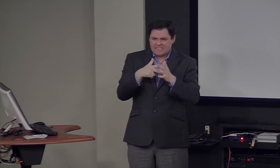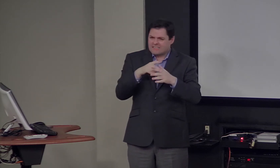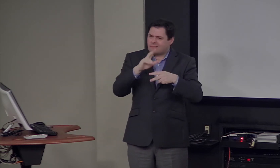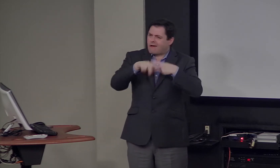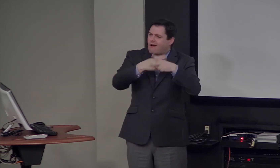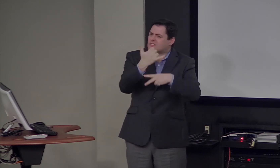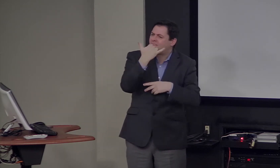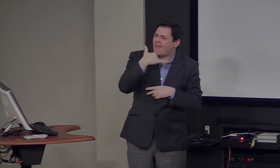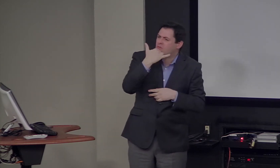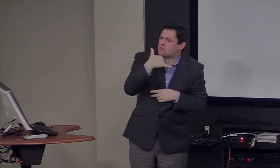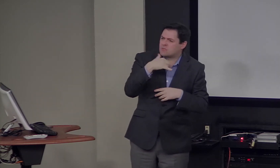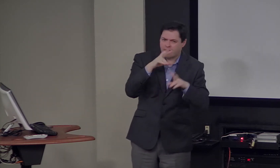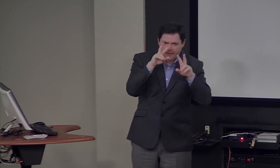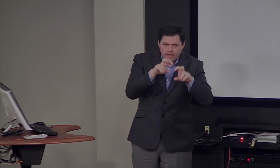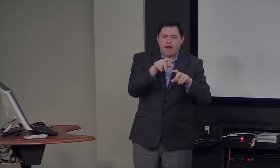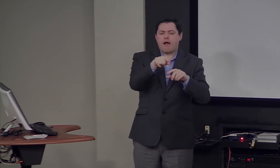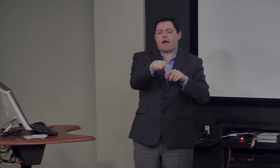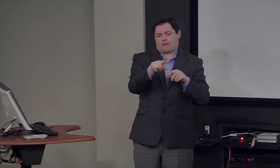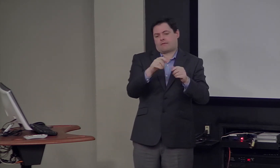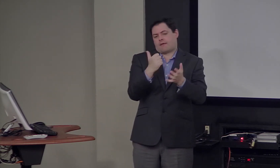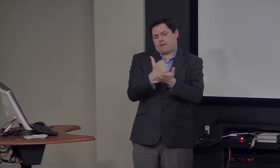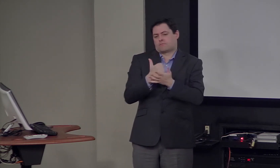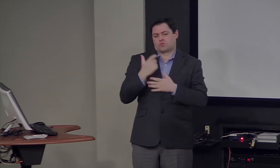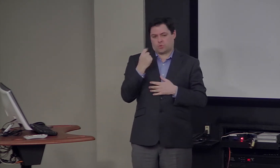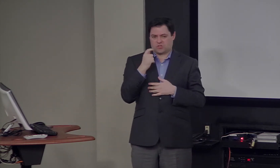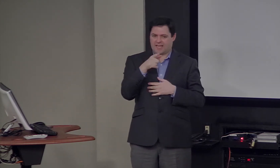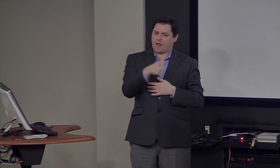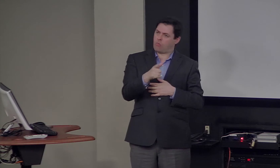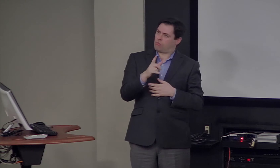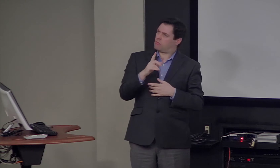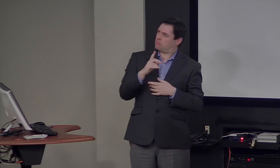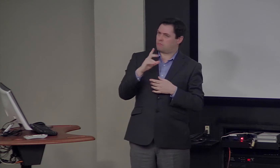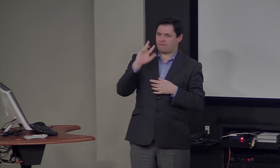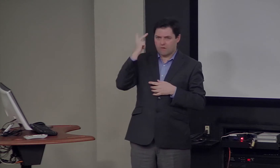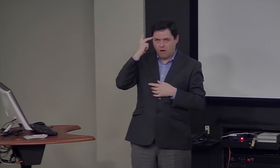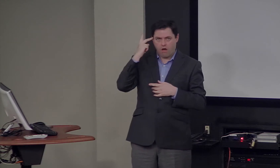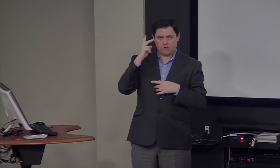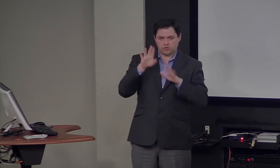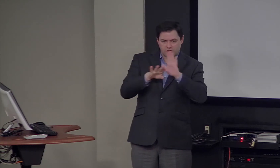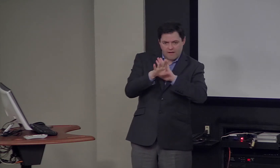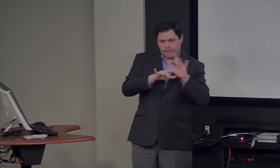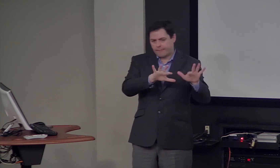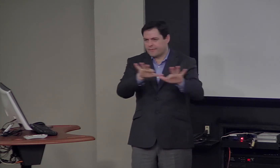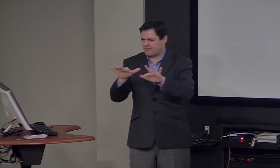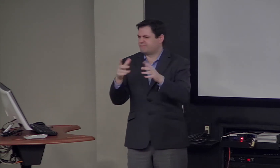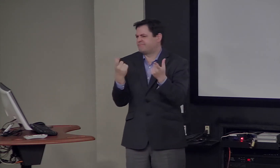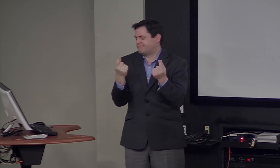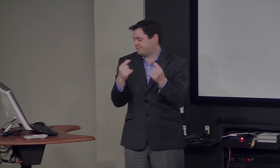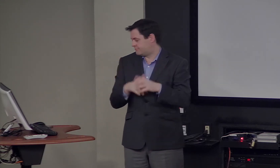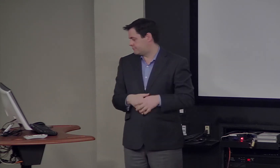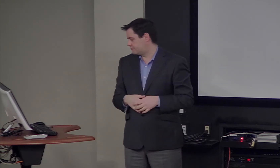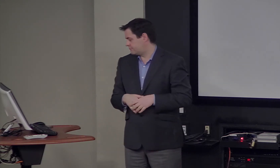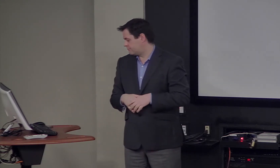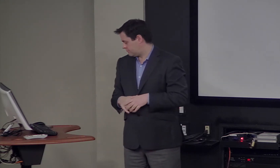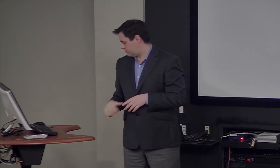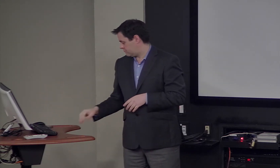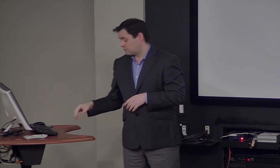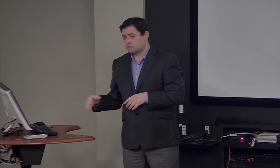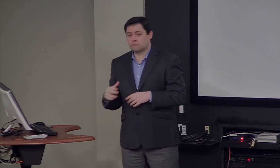them periodically throughout their learning. What kinds of errors did we note in their phonological production? And then how did those errors either increase